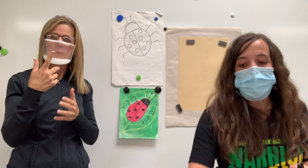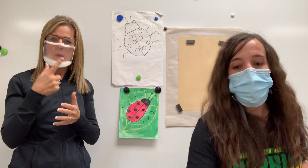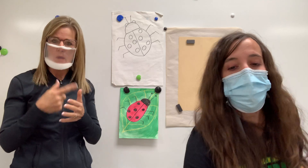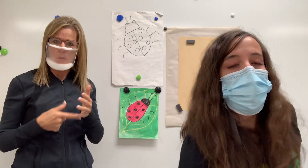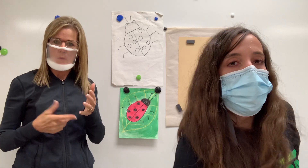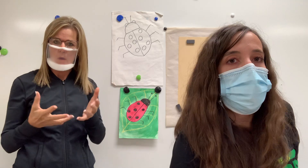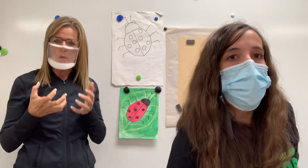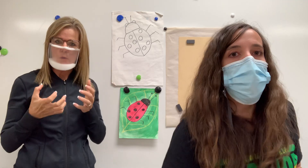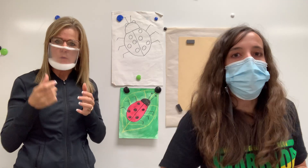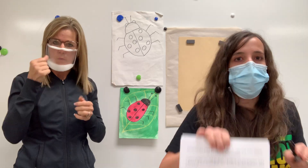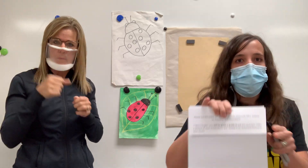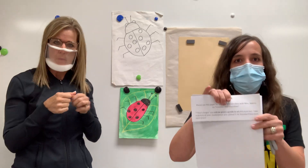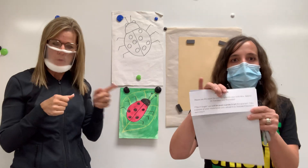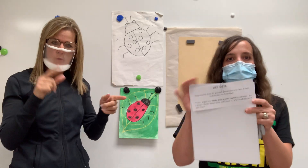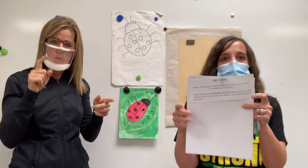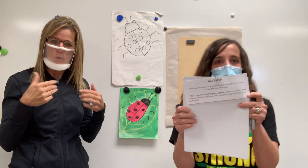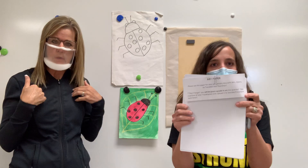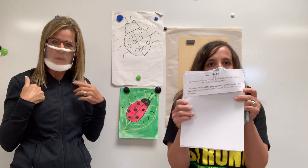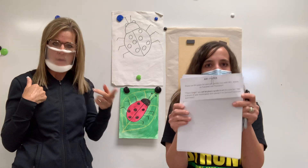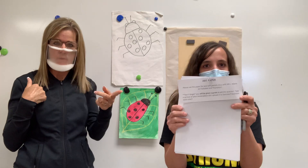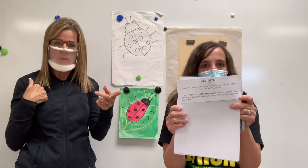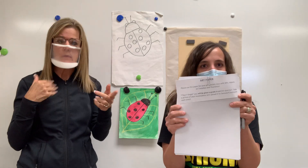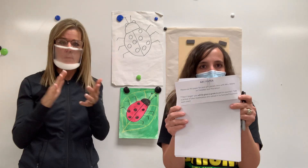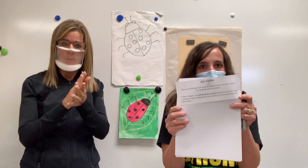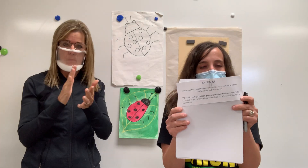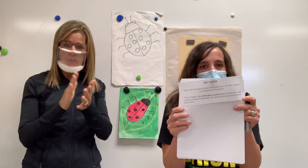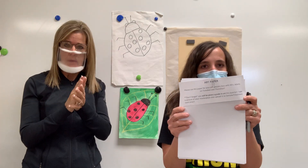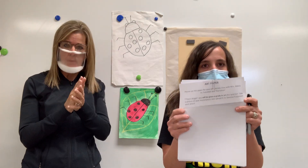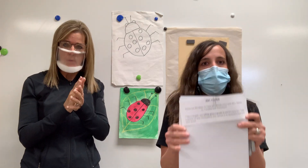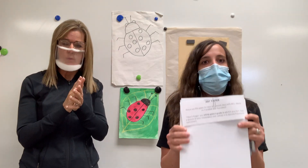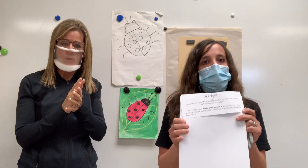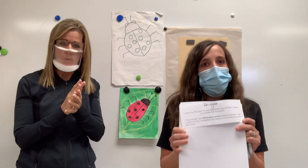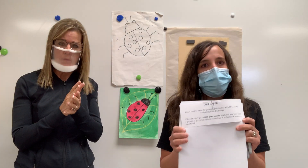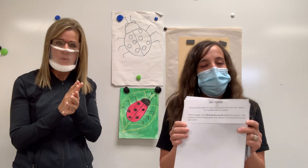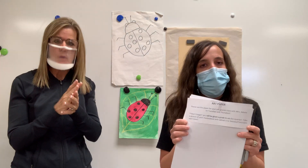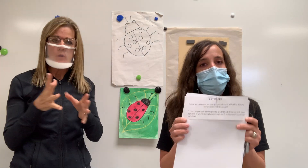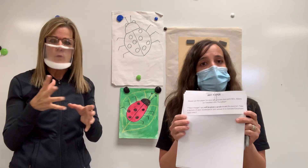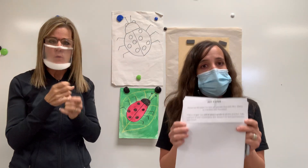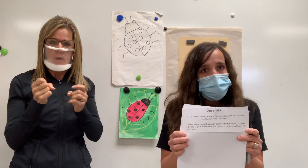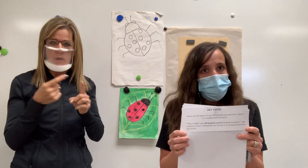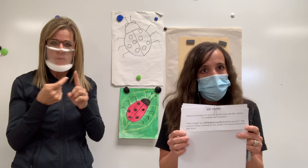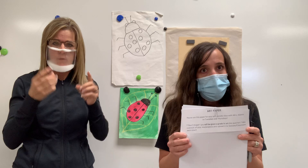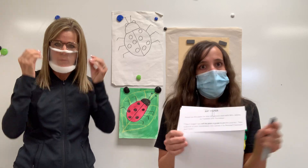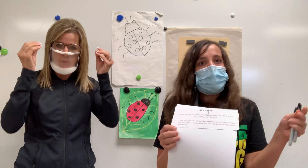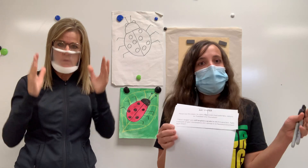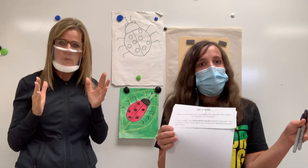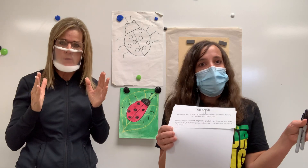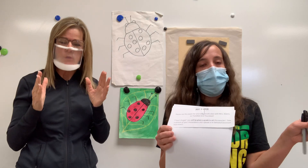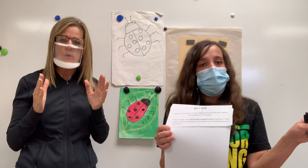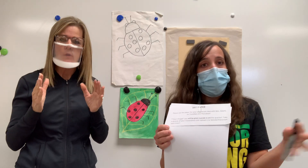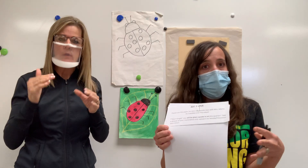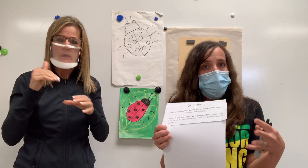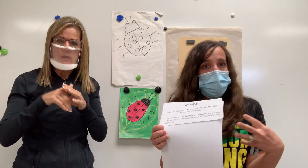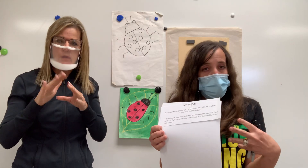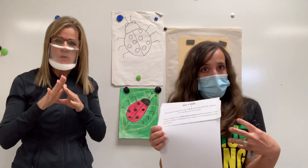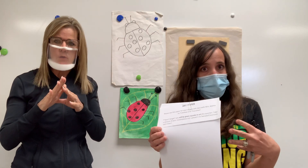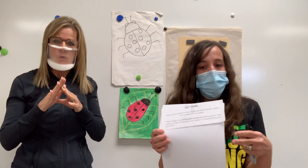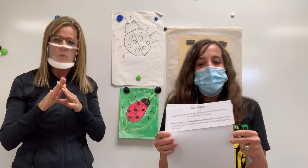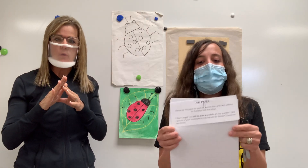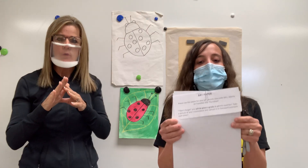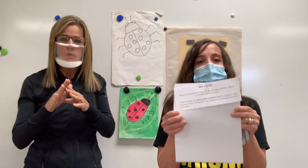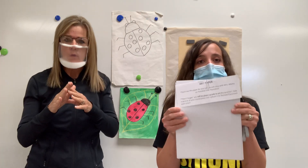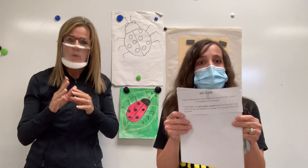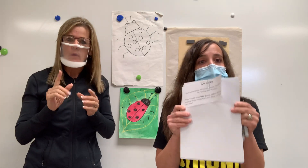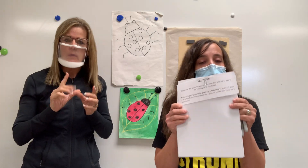remember. You should have a little pack of paper that looks like this. You got this from your teacher in your to-go